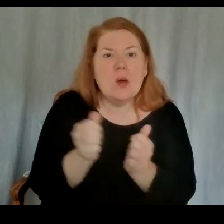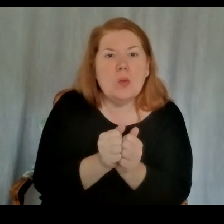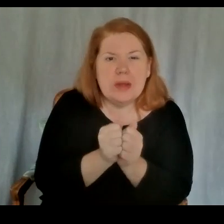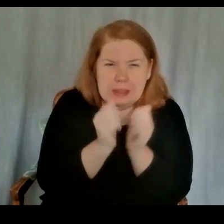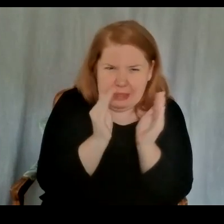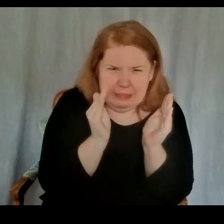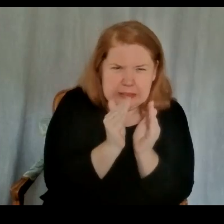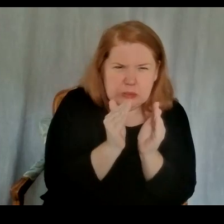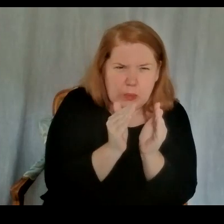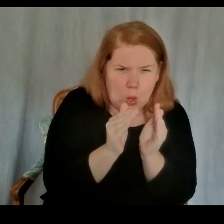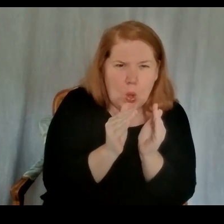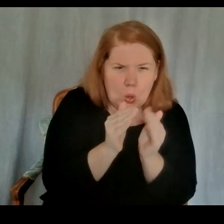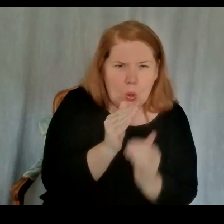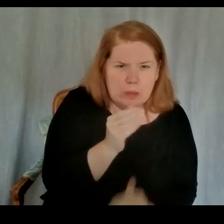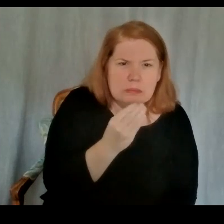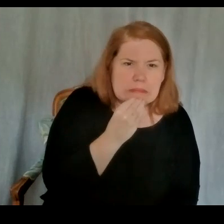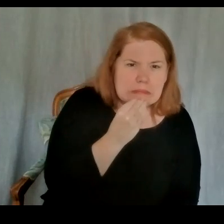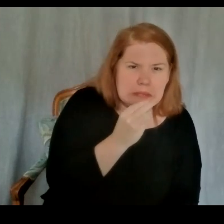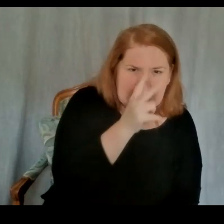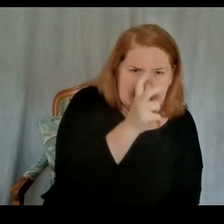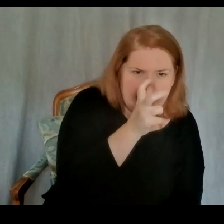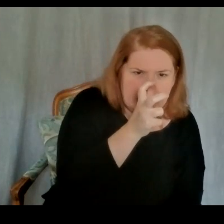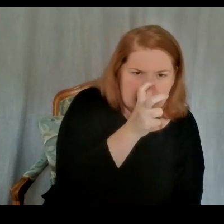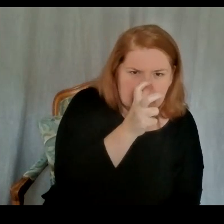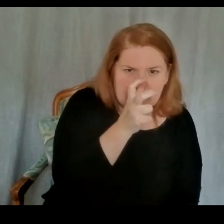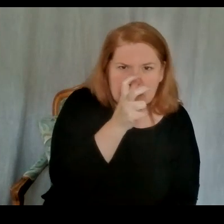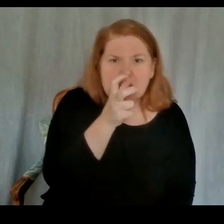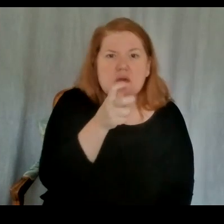the aphids on the leaf, and then she's laid her yellow eggs.